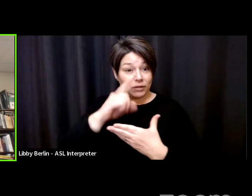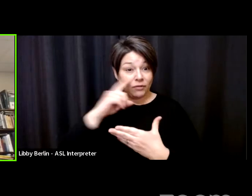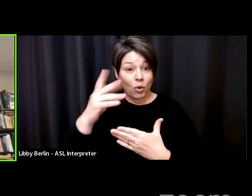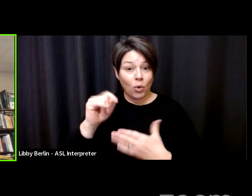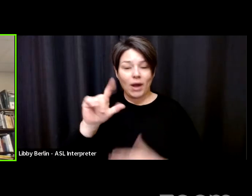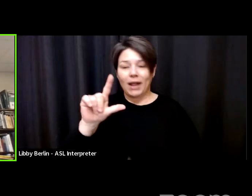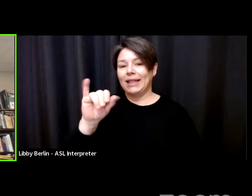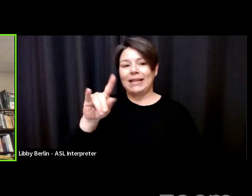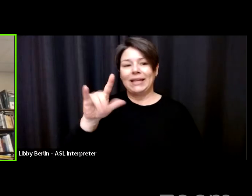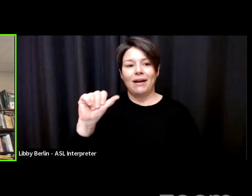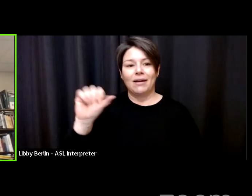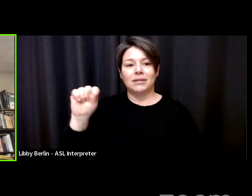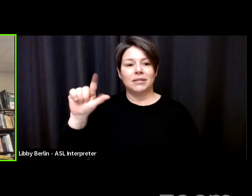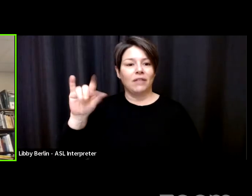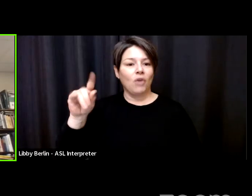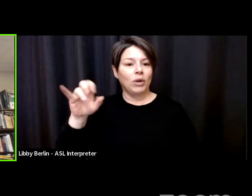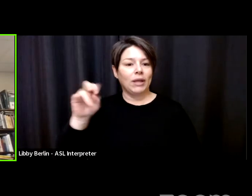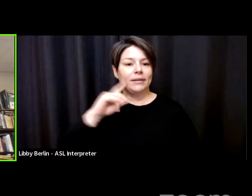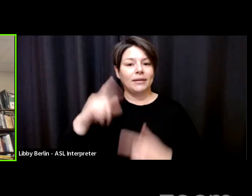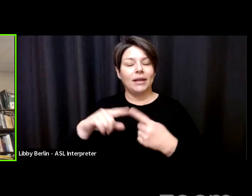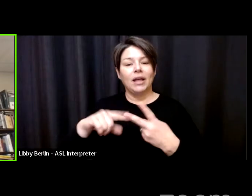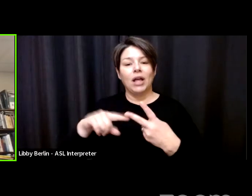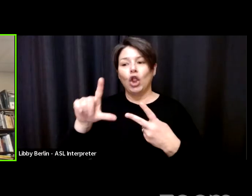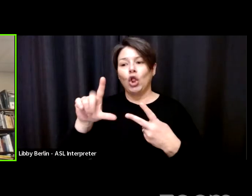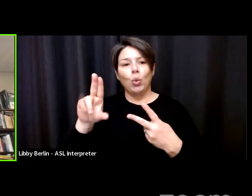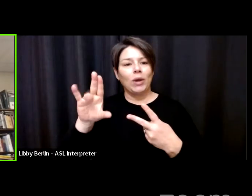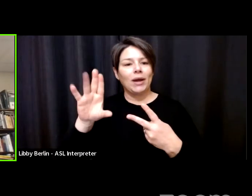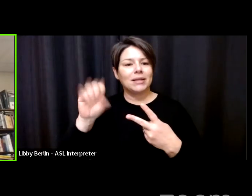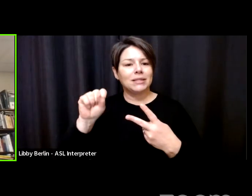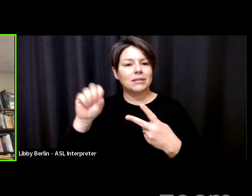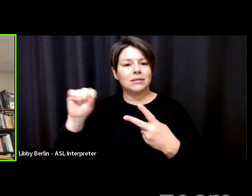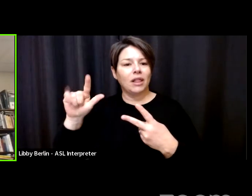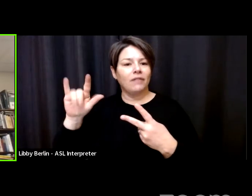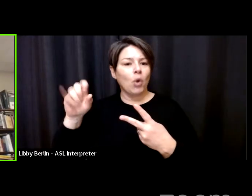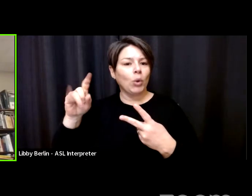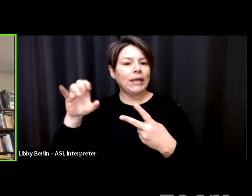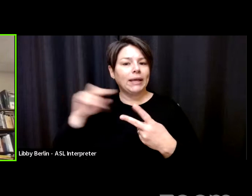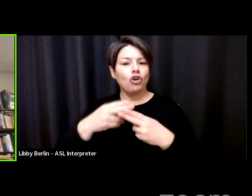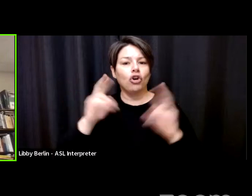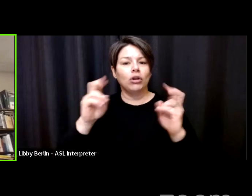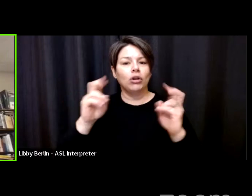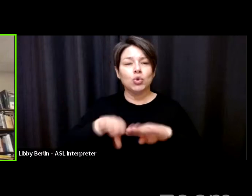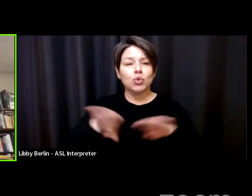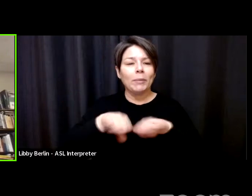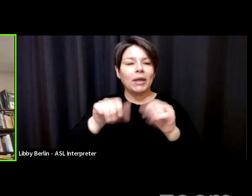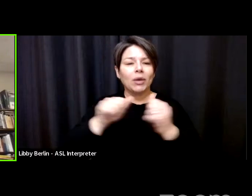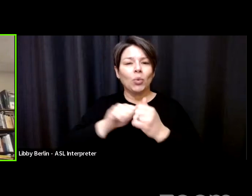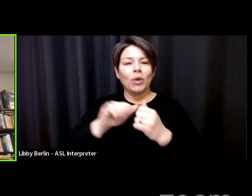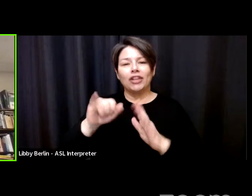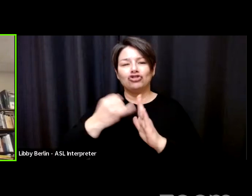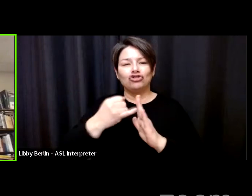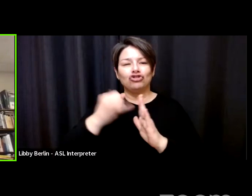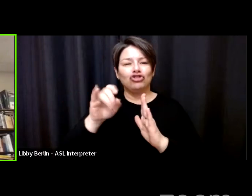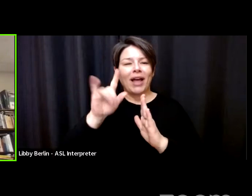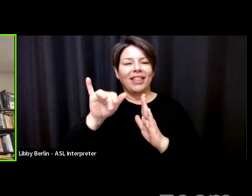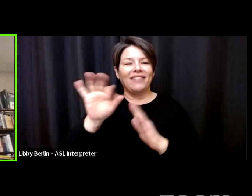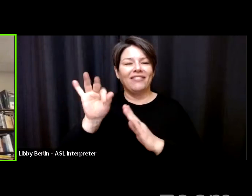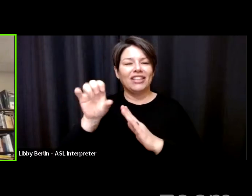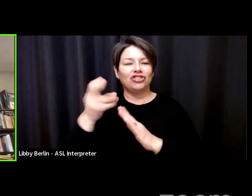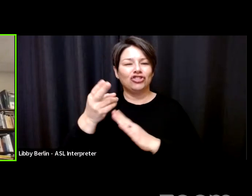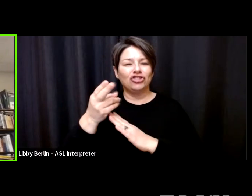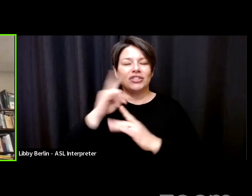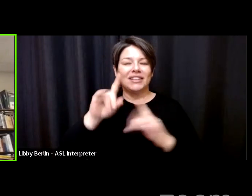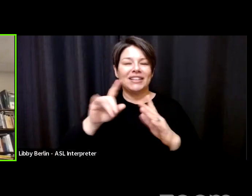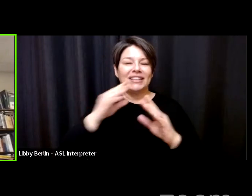Lydia Slobodian and Lucas Slobodian. Their talk is entitled Swimming with Jellyfish, Building a Startup to Eat